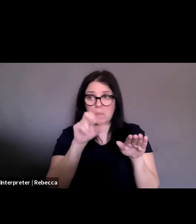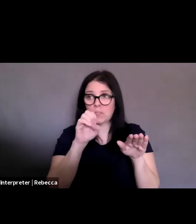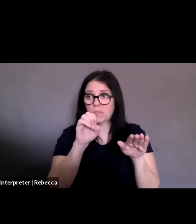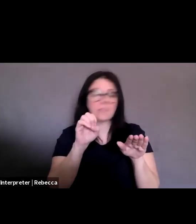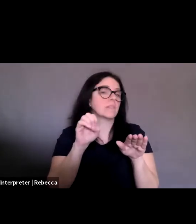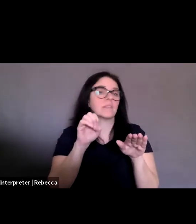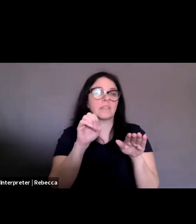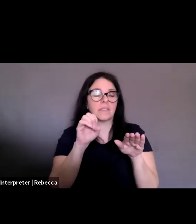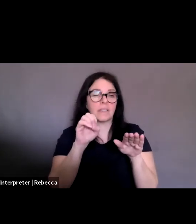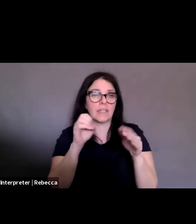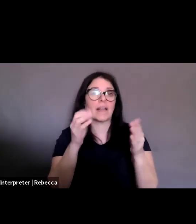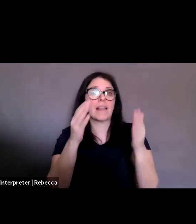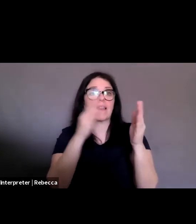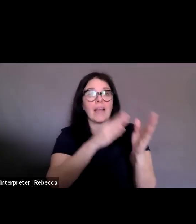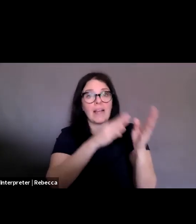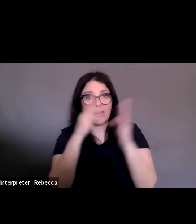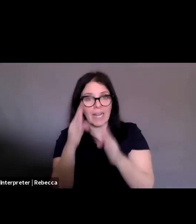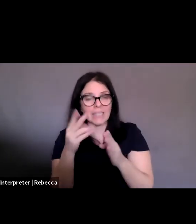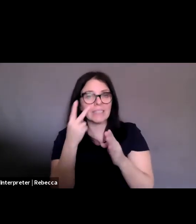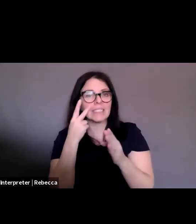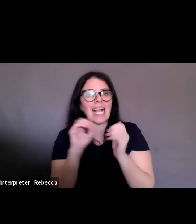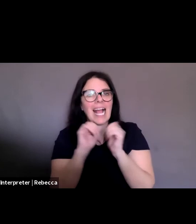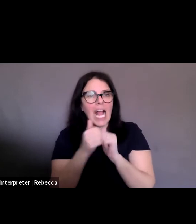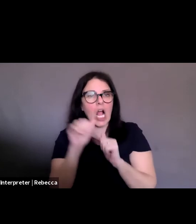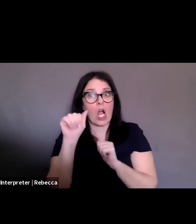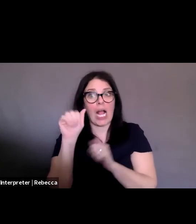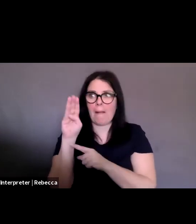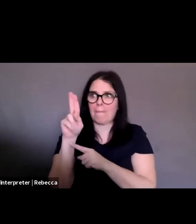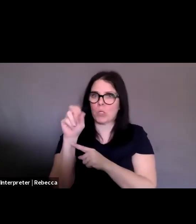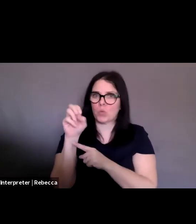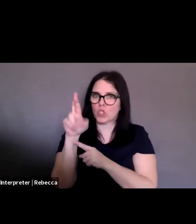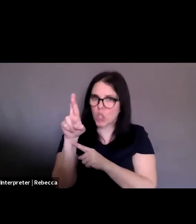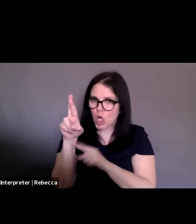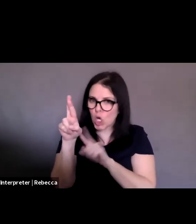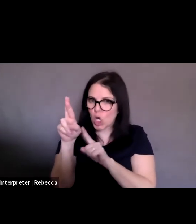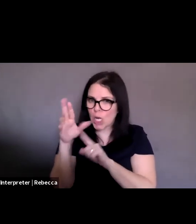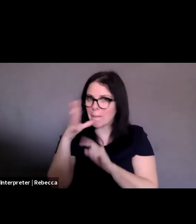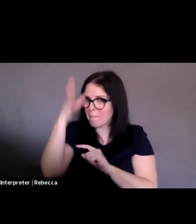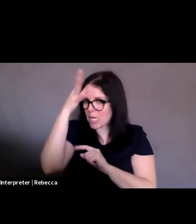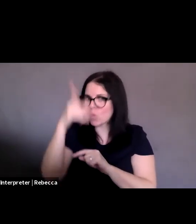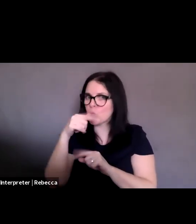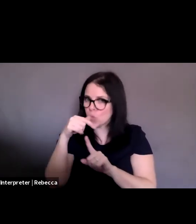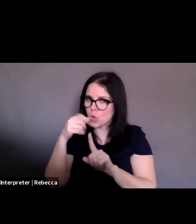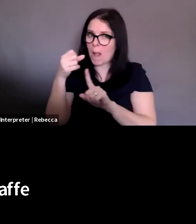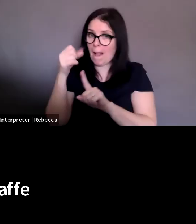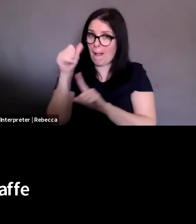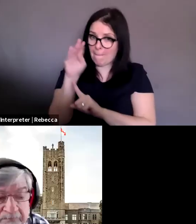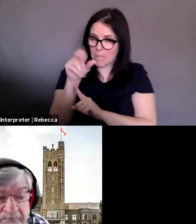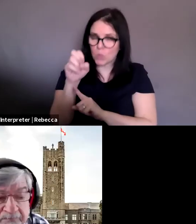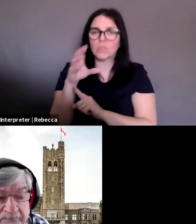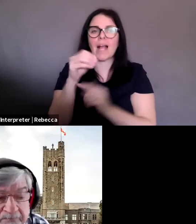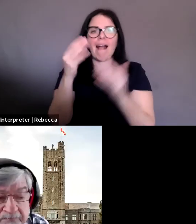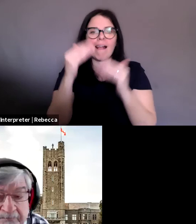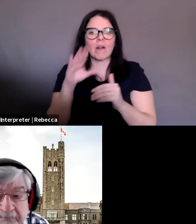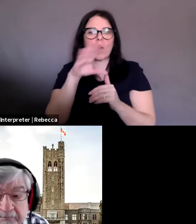the next column, how does the abuser parent? And then underneath that, the co-parenting relationship.